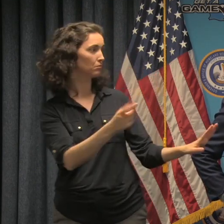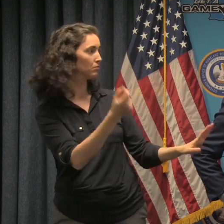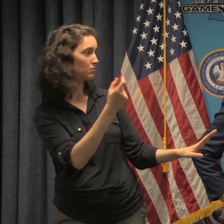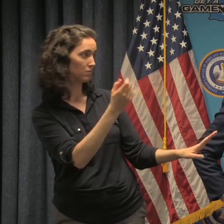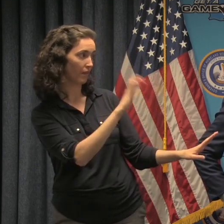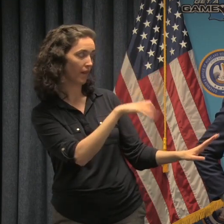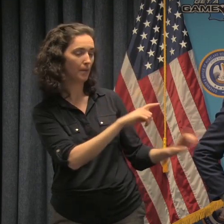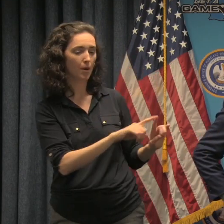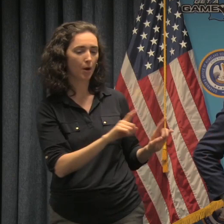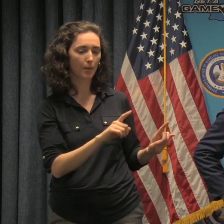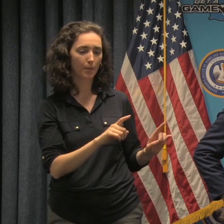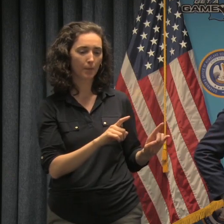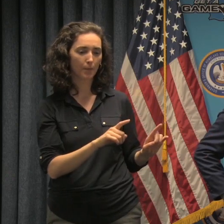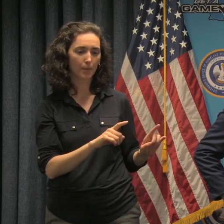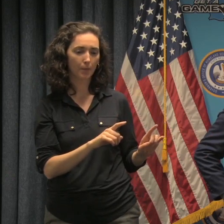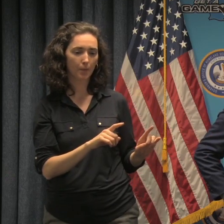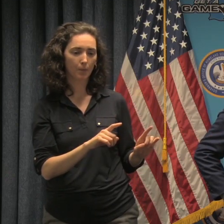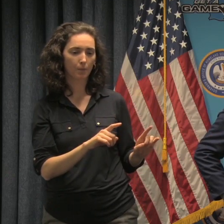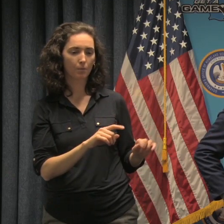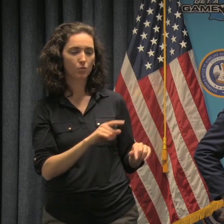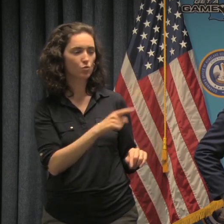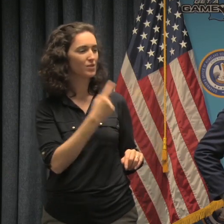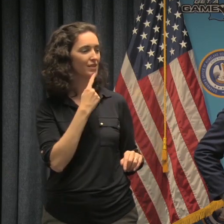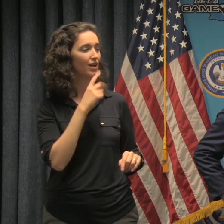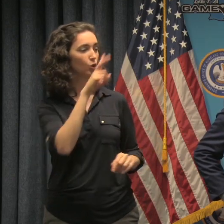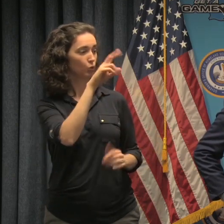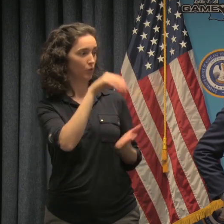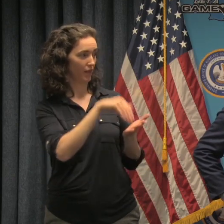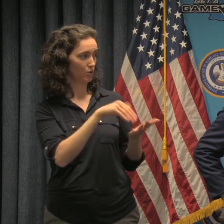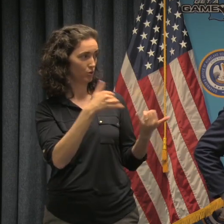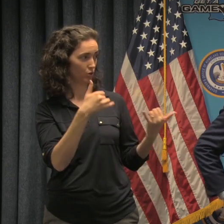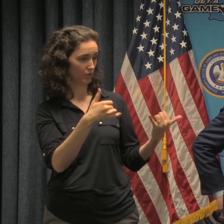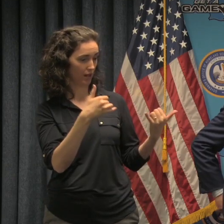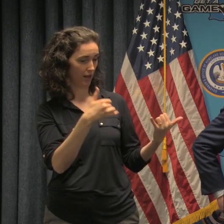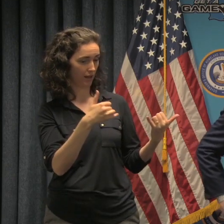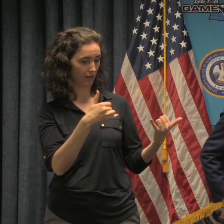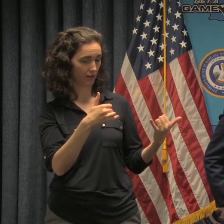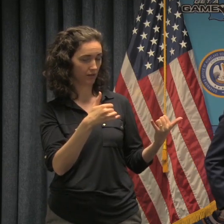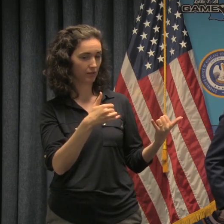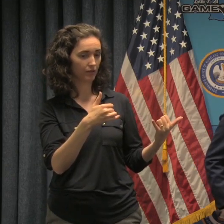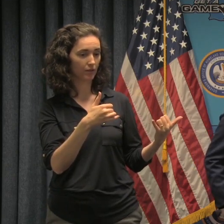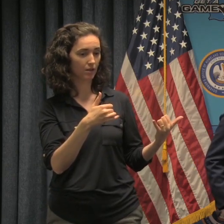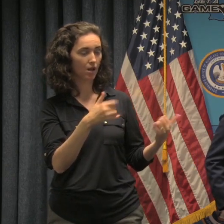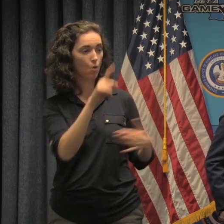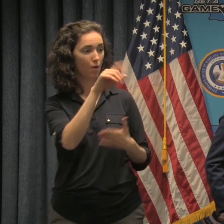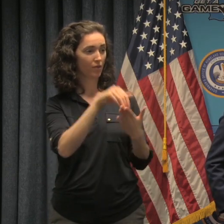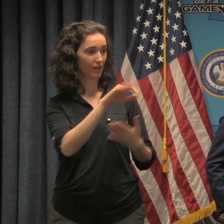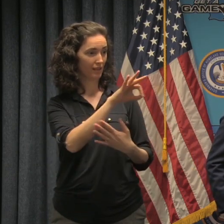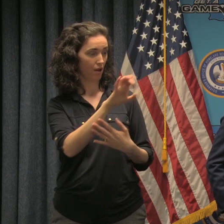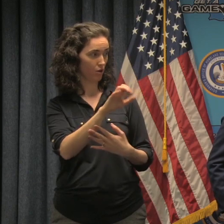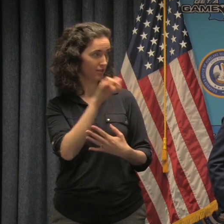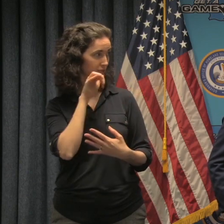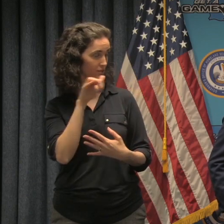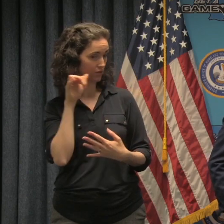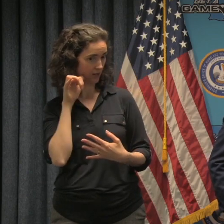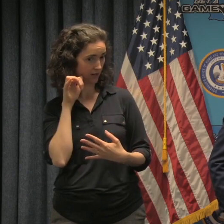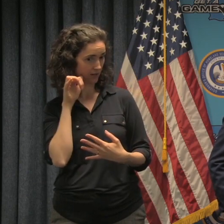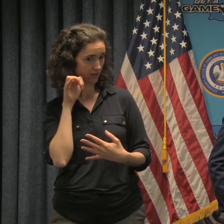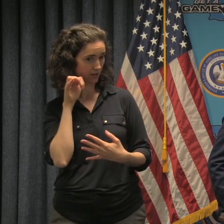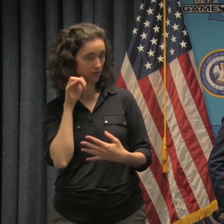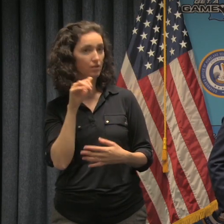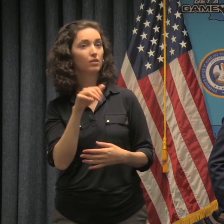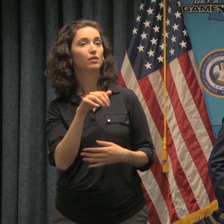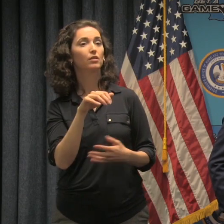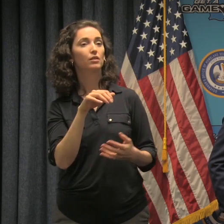that correctly, is that you said you got 2,000 today and 1,900 yesterday, and that's